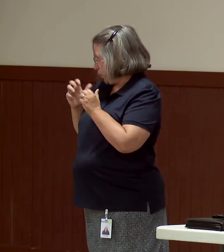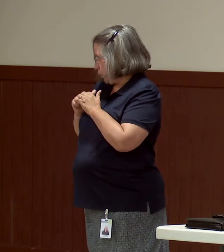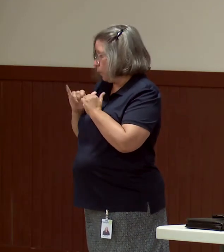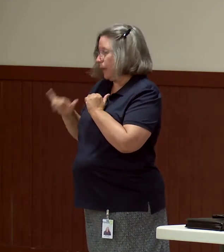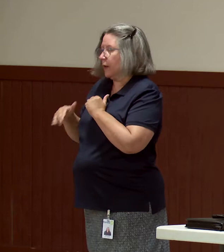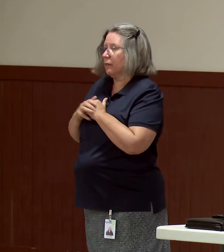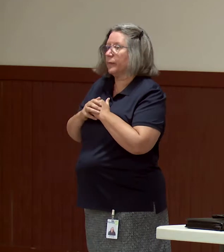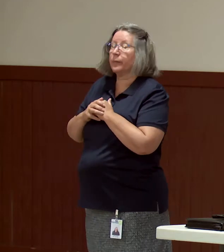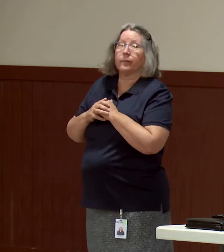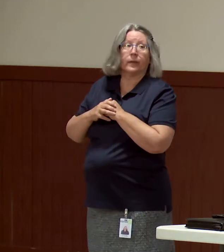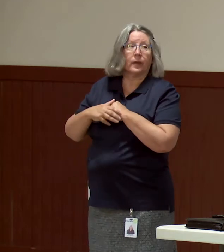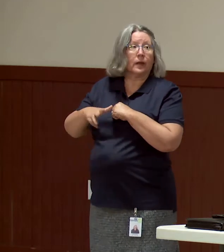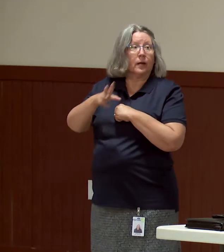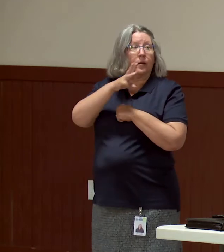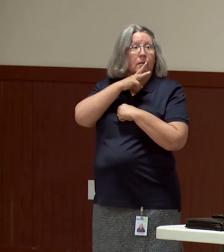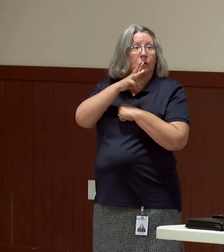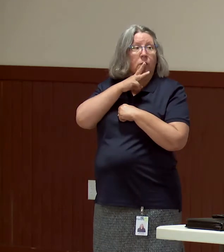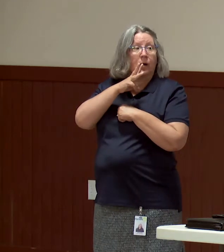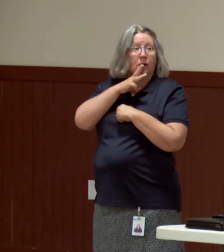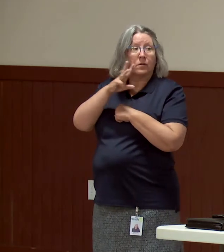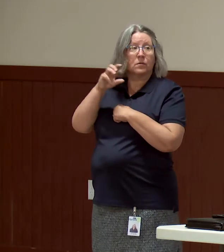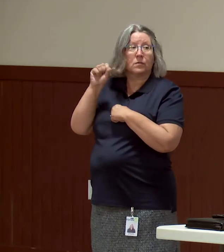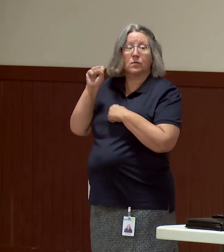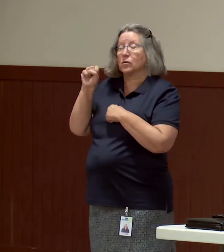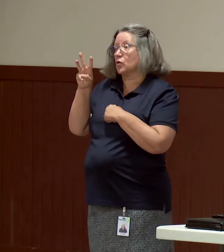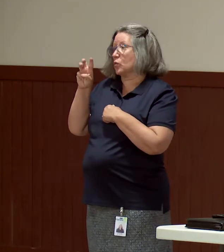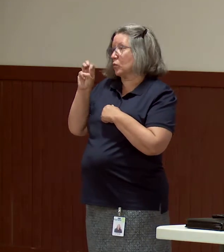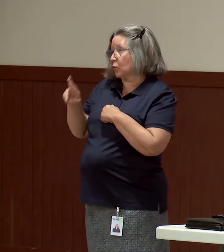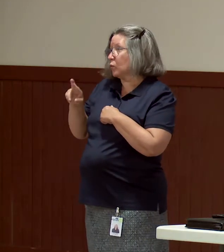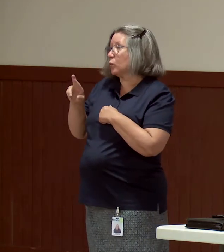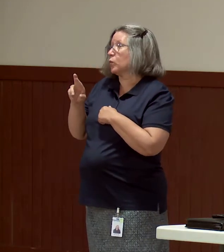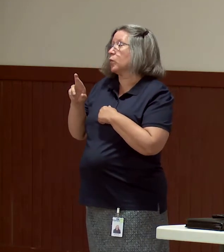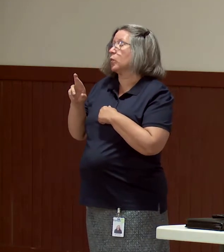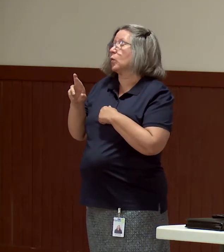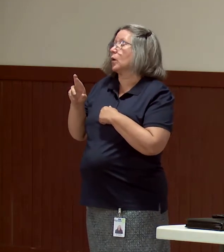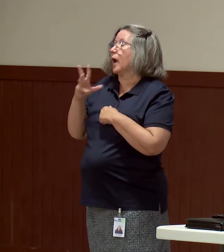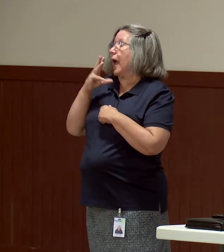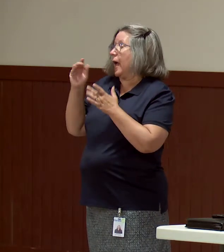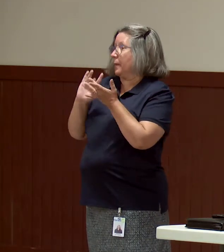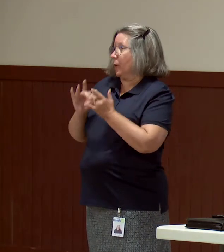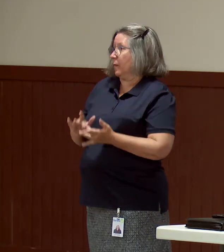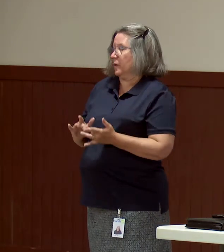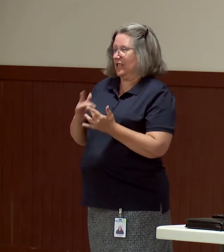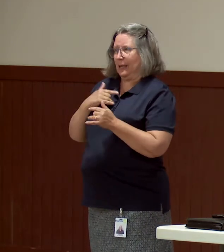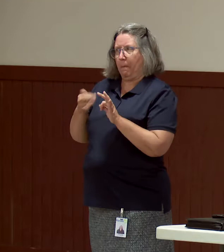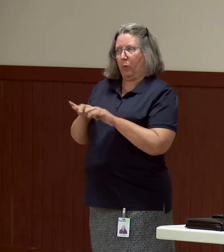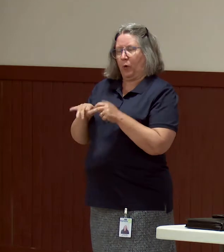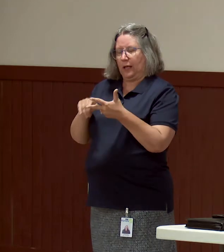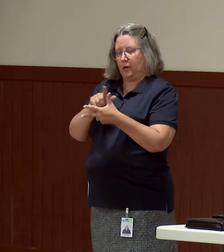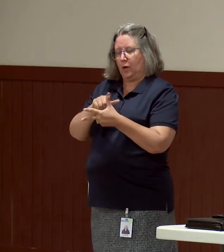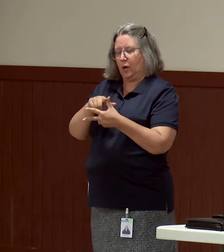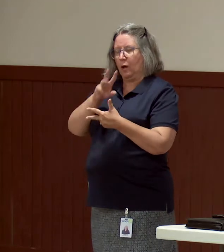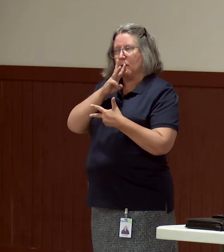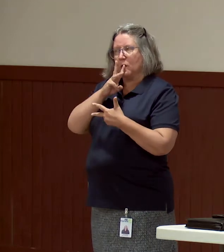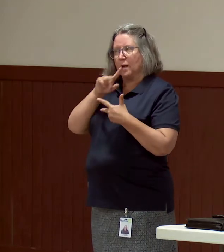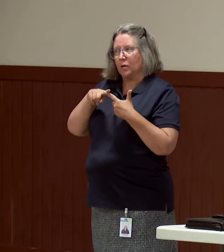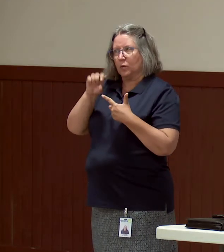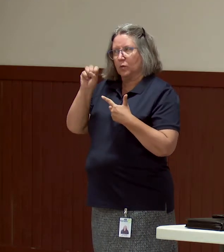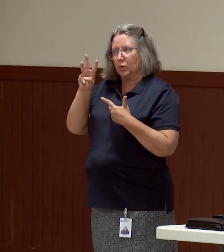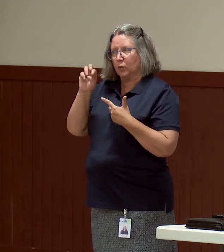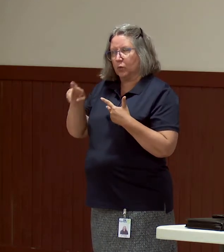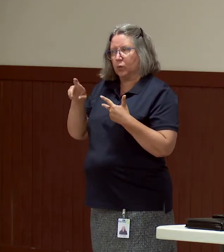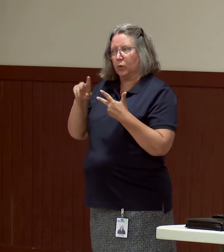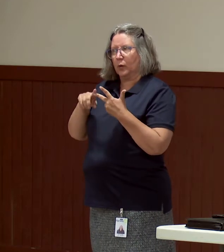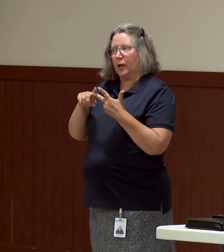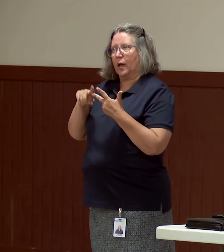And then water, sewer, and broadband infrastructure. And it's important to focus on those three words because it's not infrastructure in the general